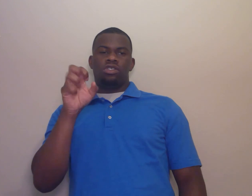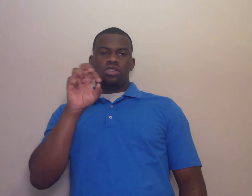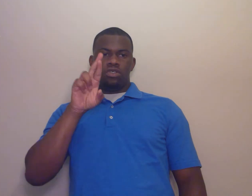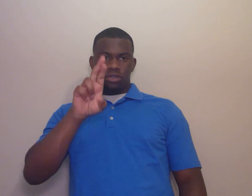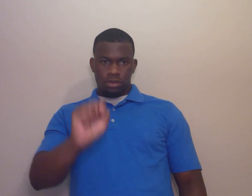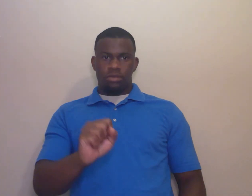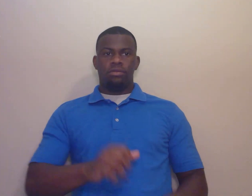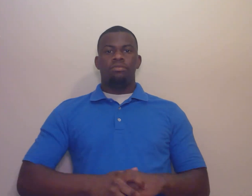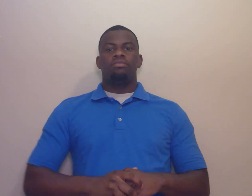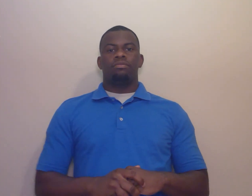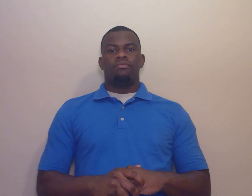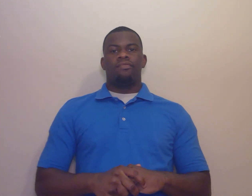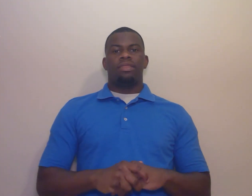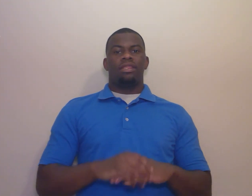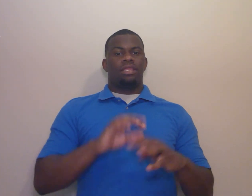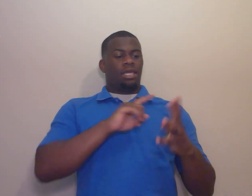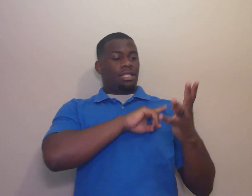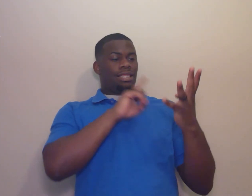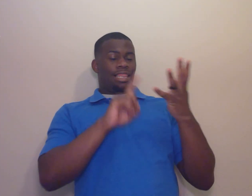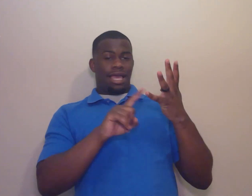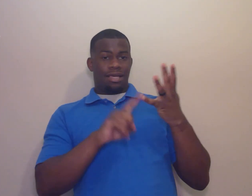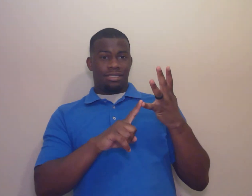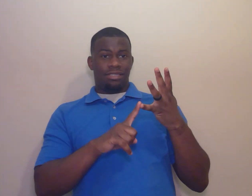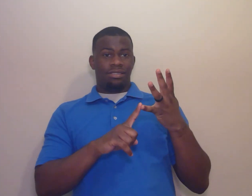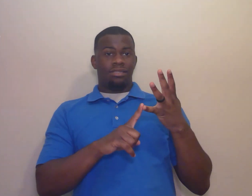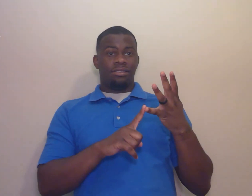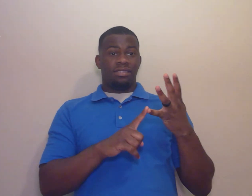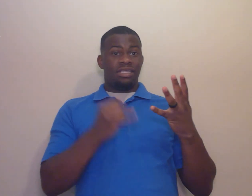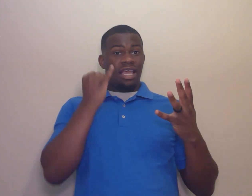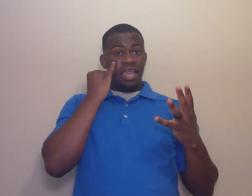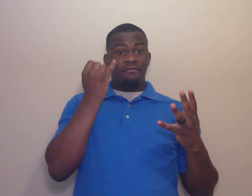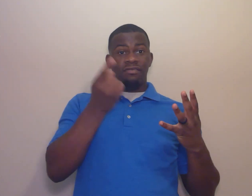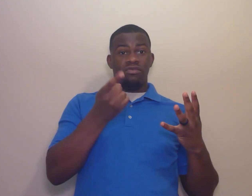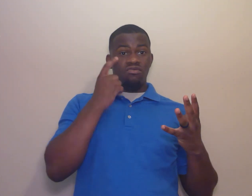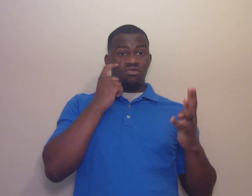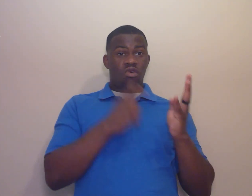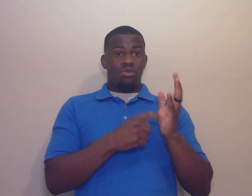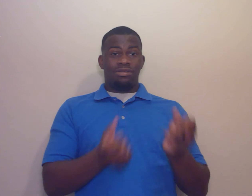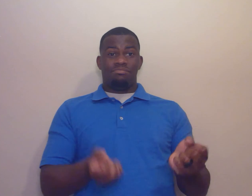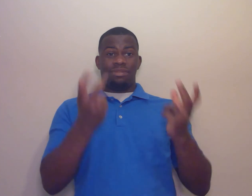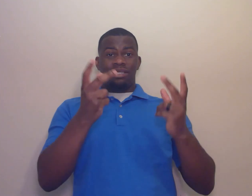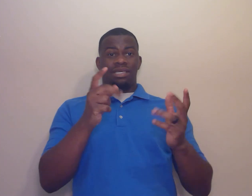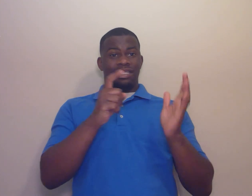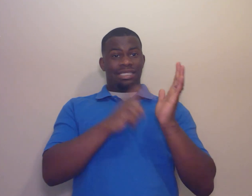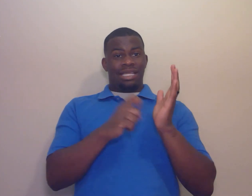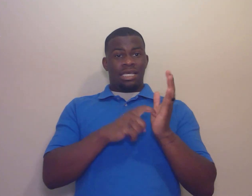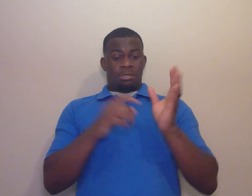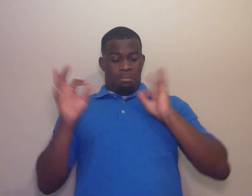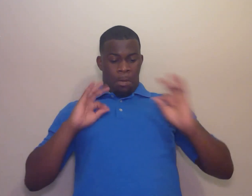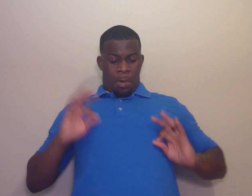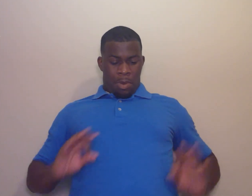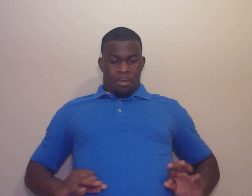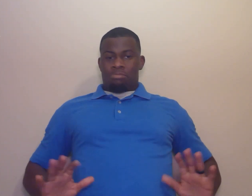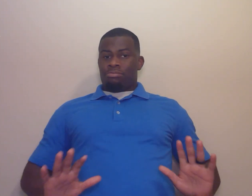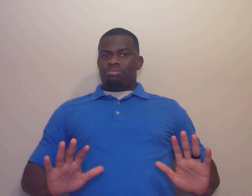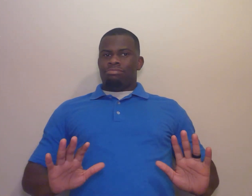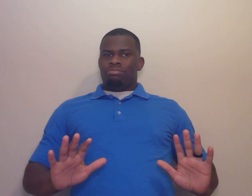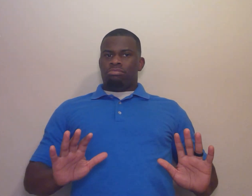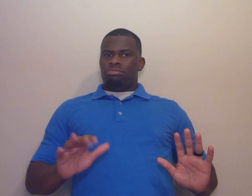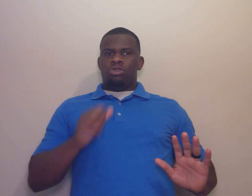Lastly, don't panic if you find out you're a total tick magnet. Gross. So, yeah, my bad. The most important thing